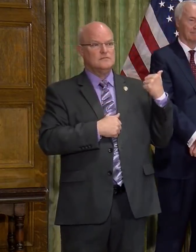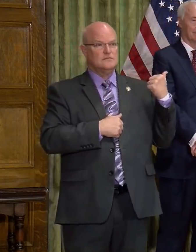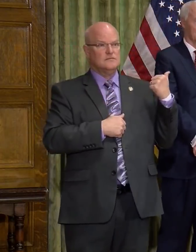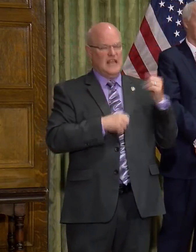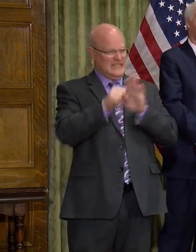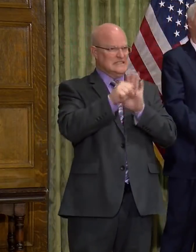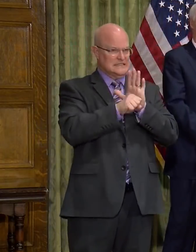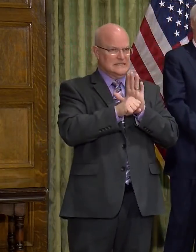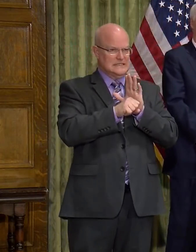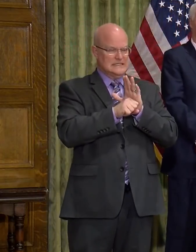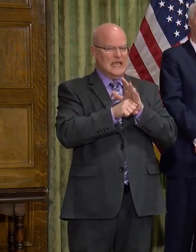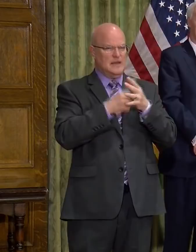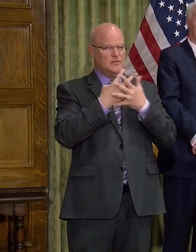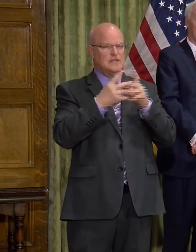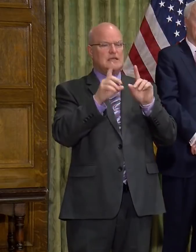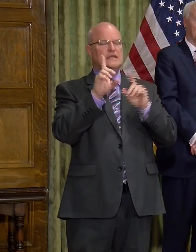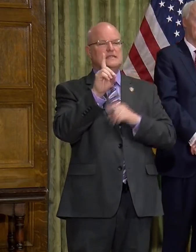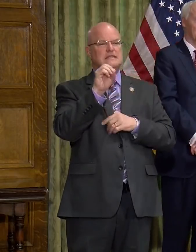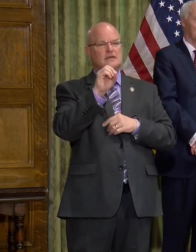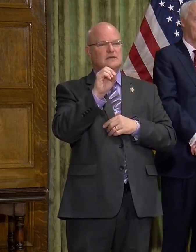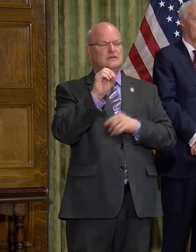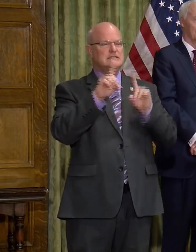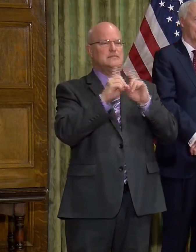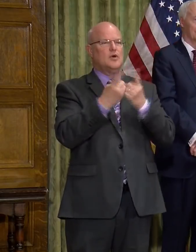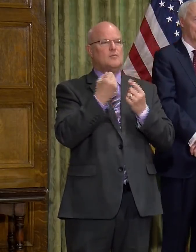just the Department of Corrections.